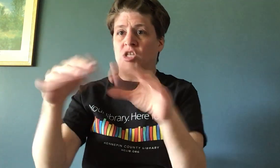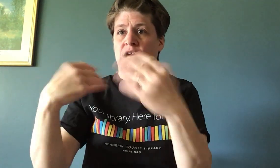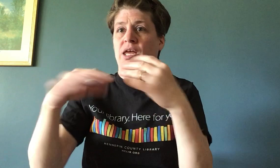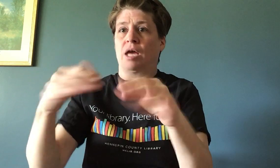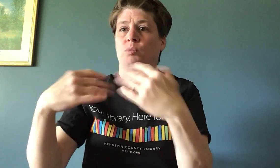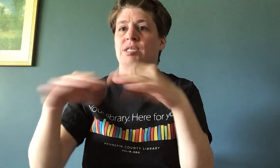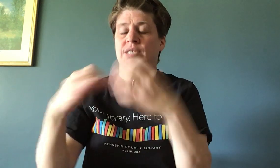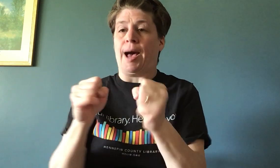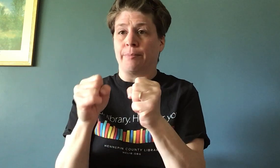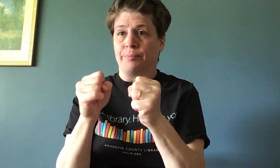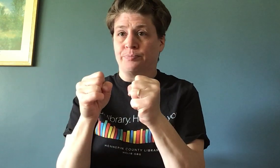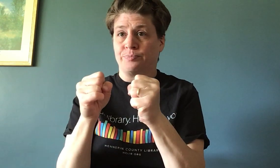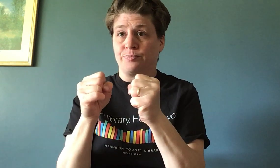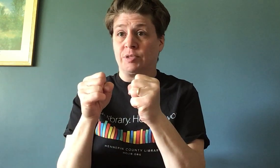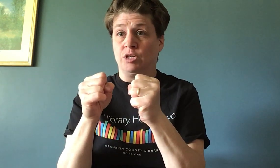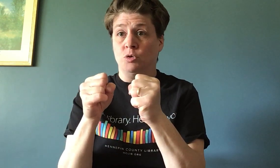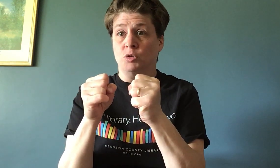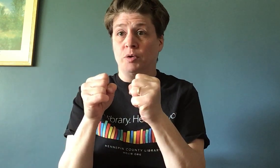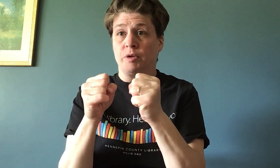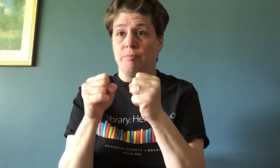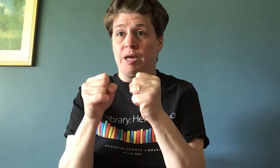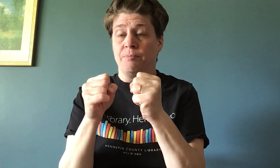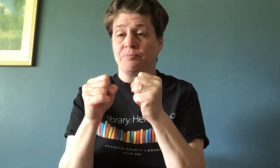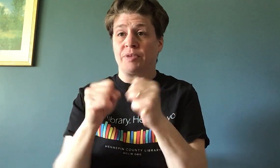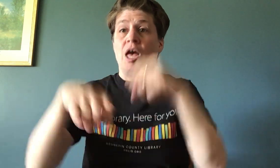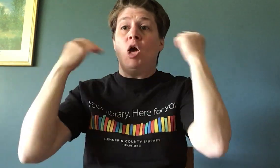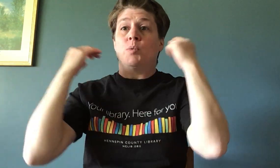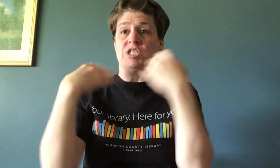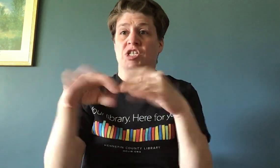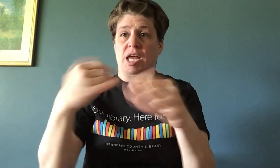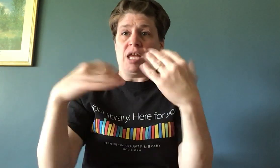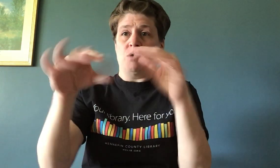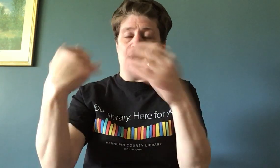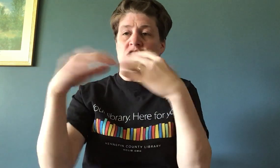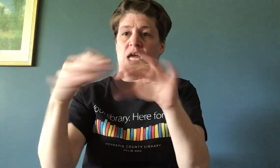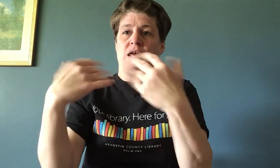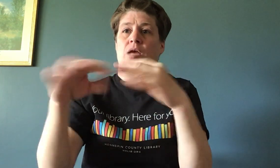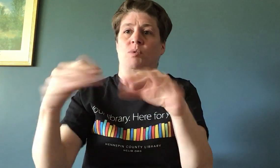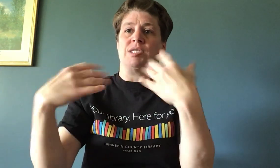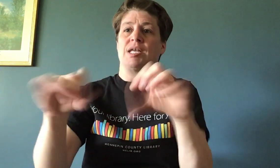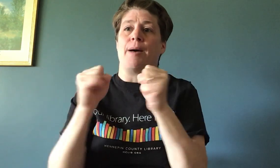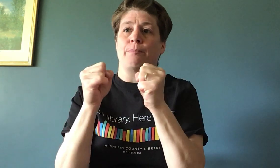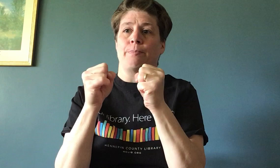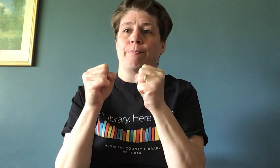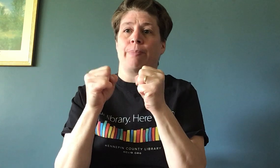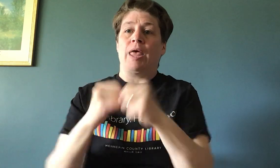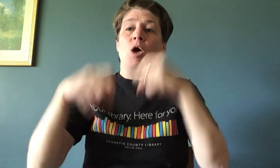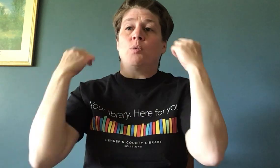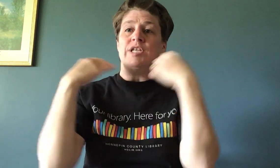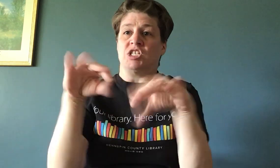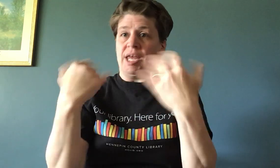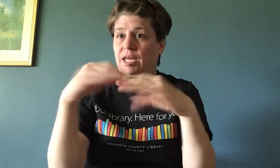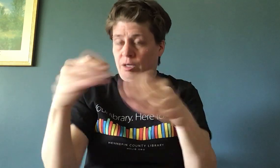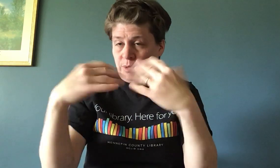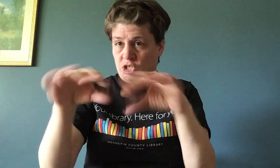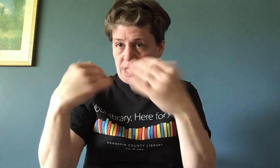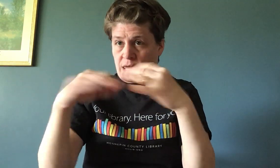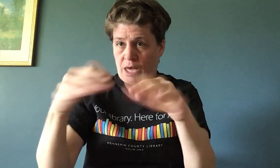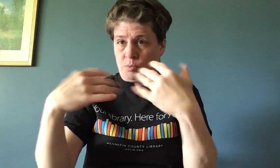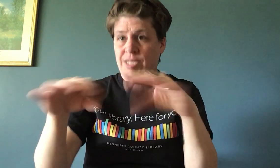shake and we stop. Can you do it with me? We shake and we shake and we stop. We shake and we shake and we